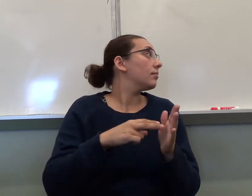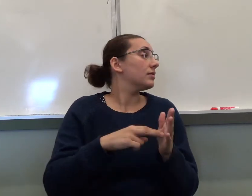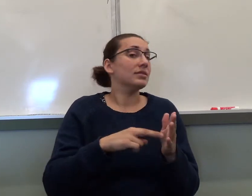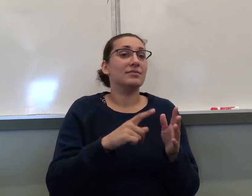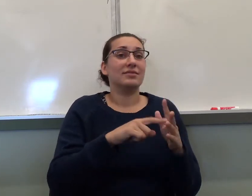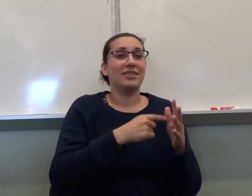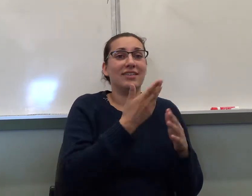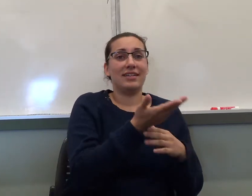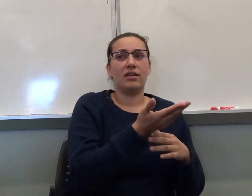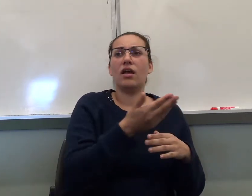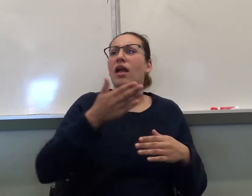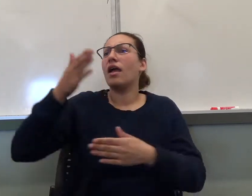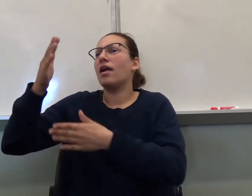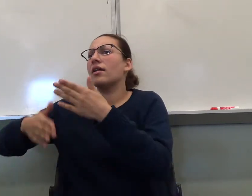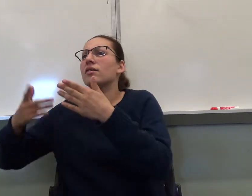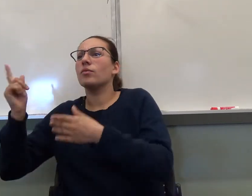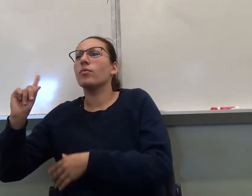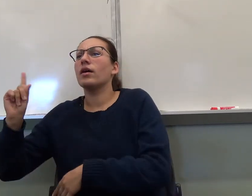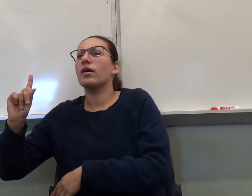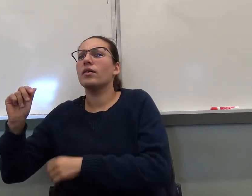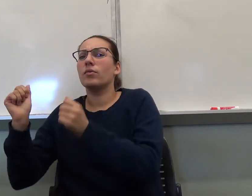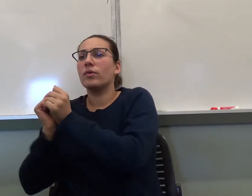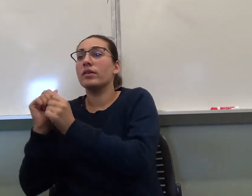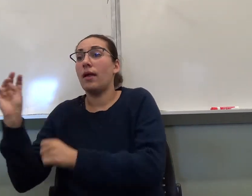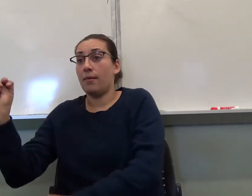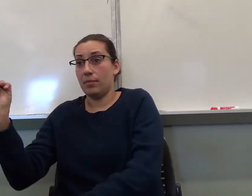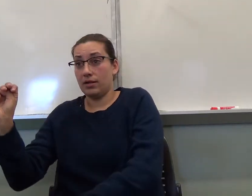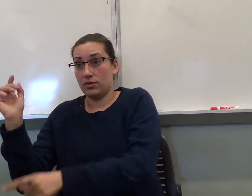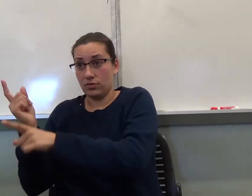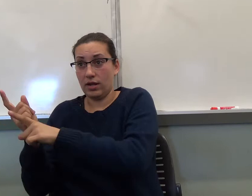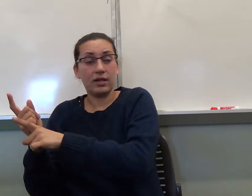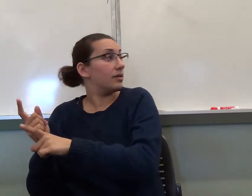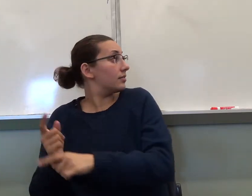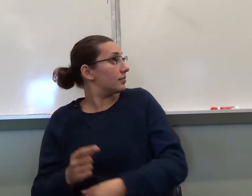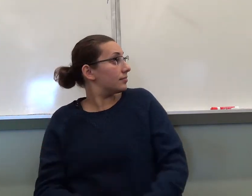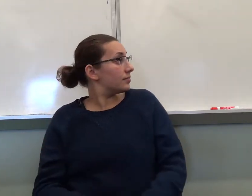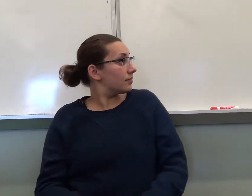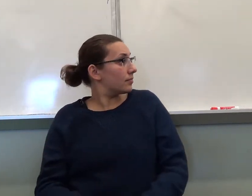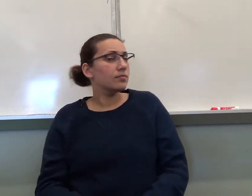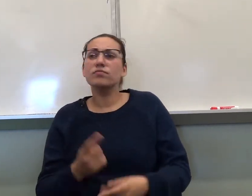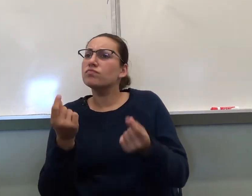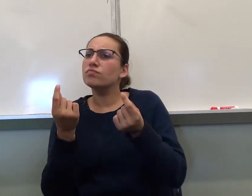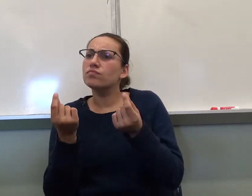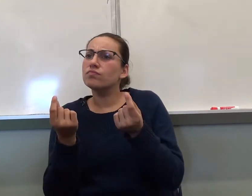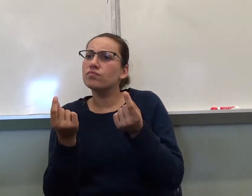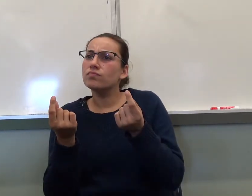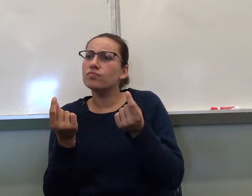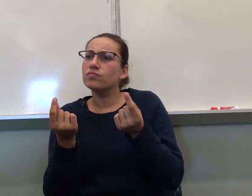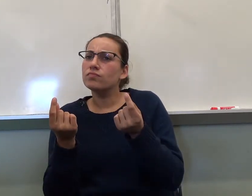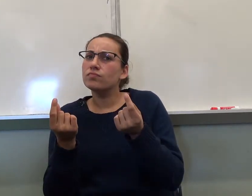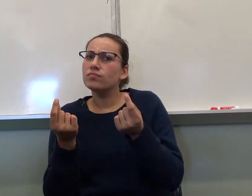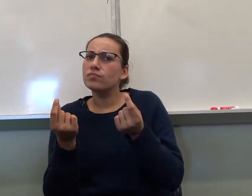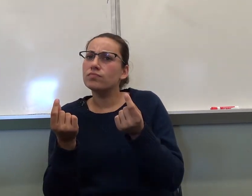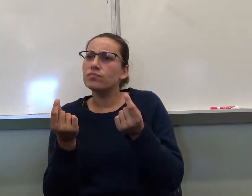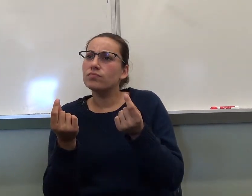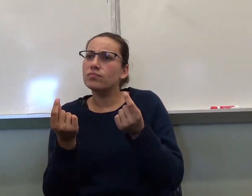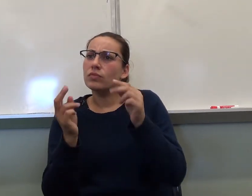am I ending? I'm ending with meters, which is over here. What do? I go to the right,